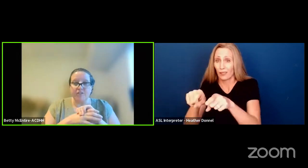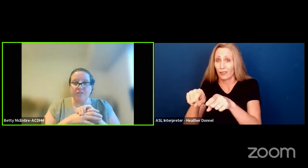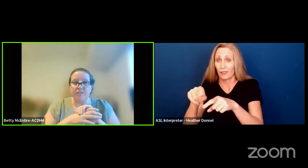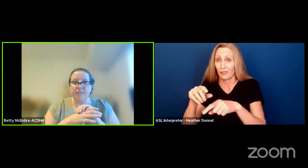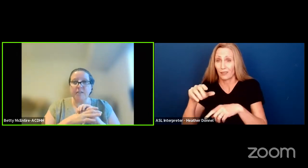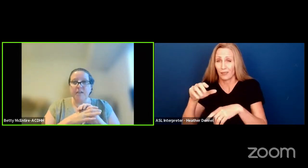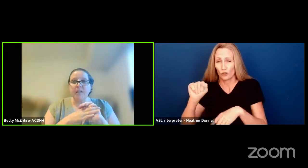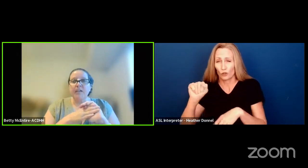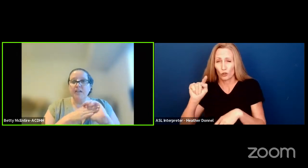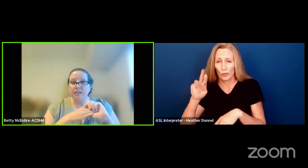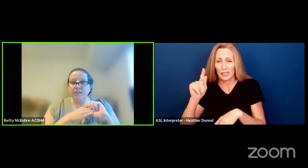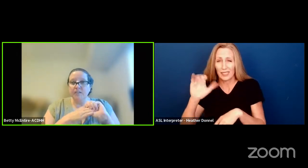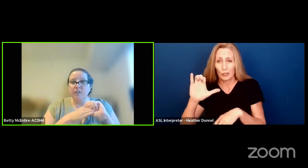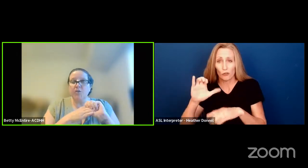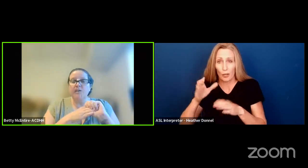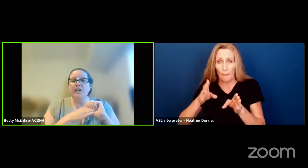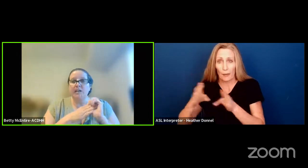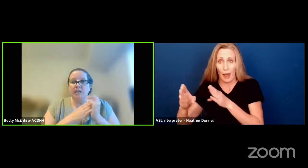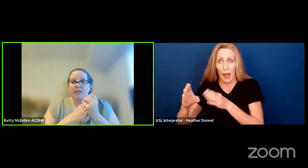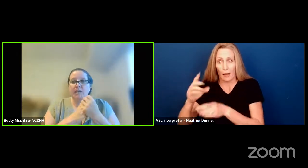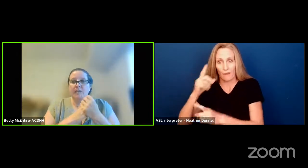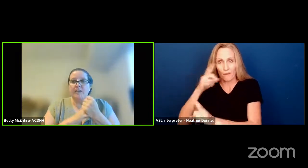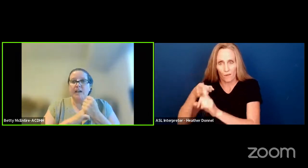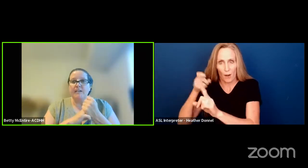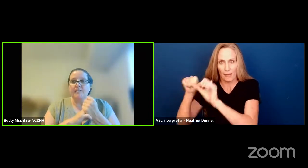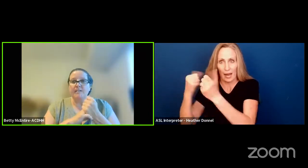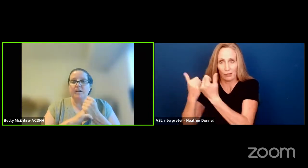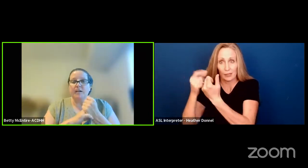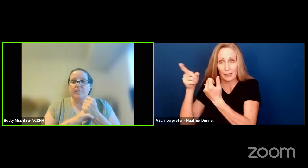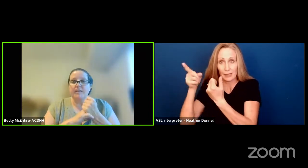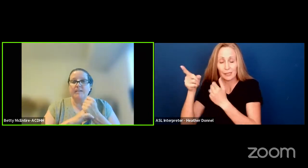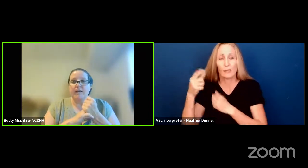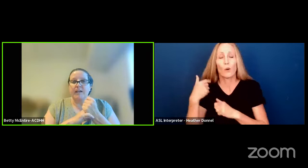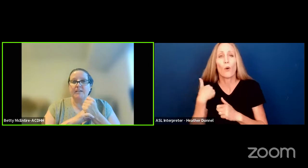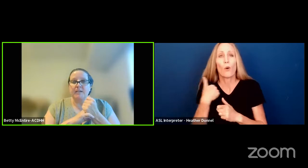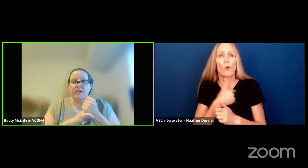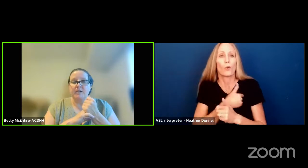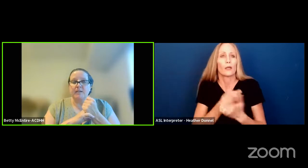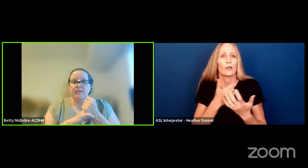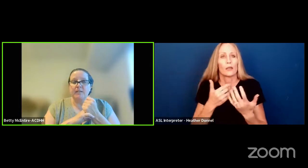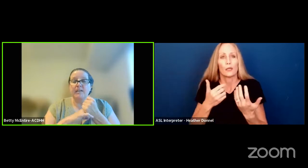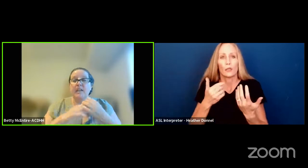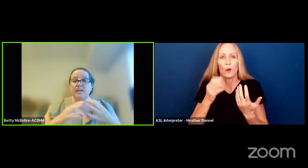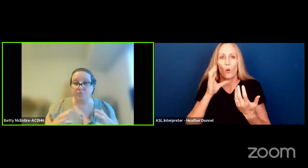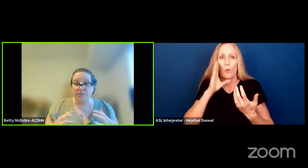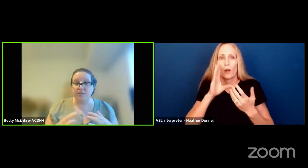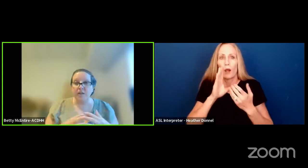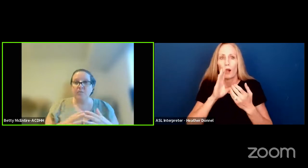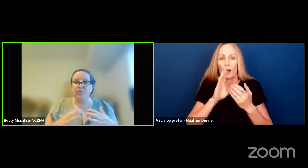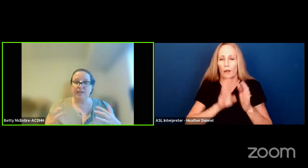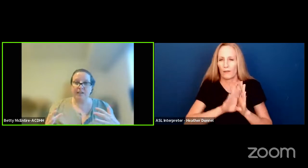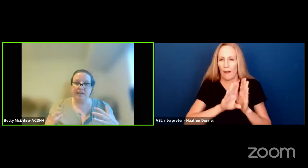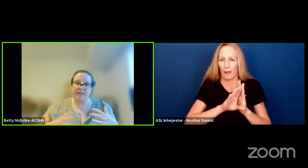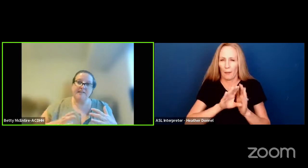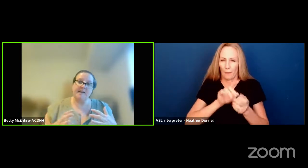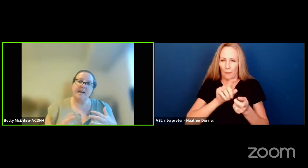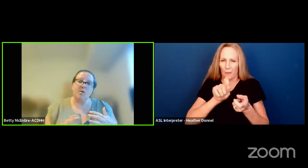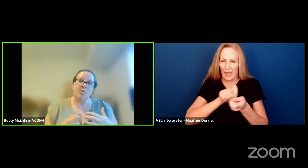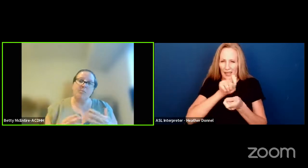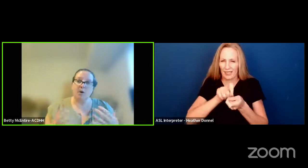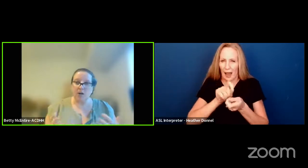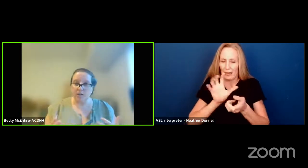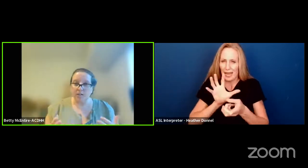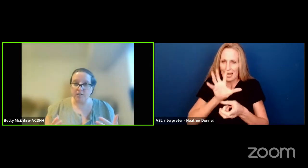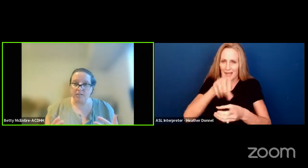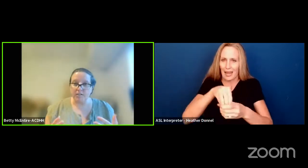the agency is creating that exact engagement, planning this